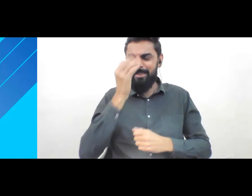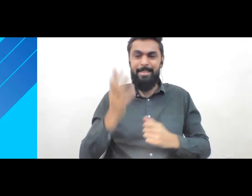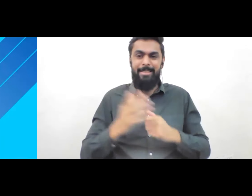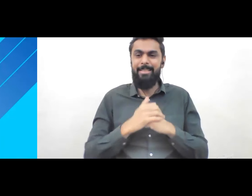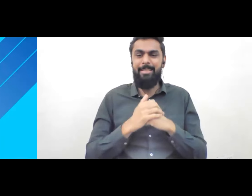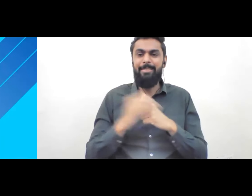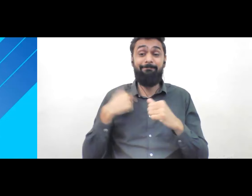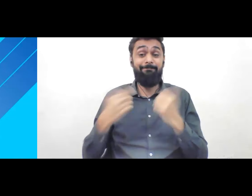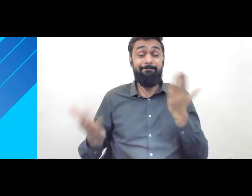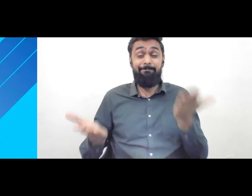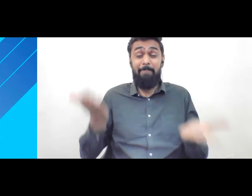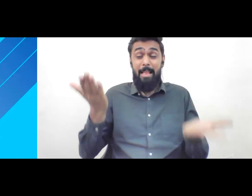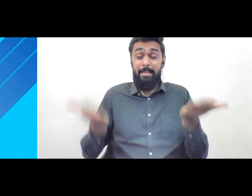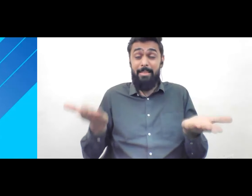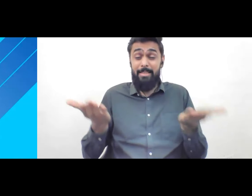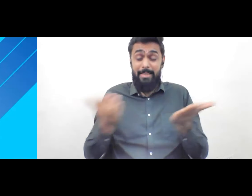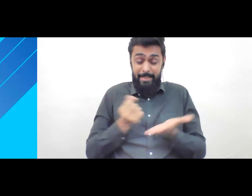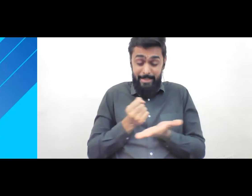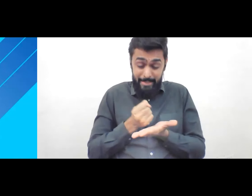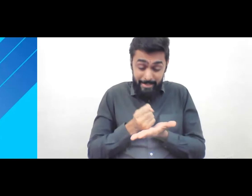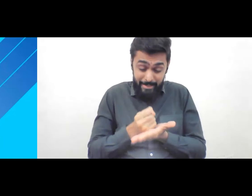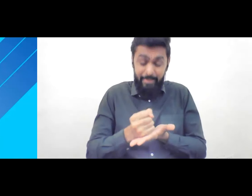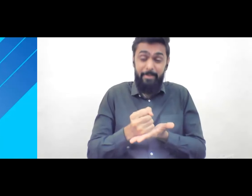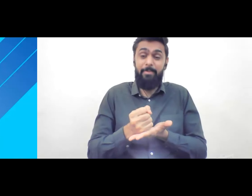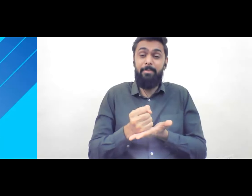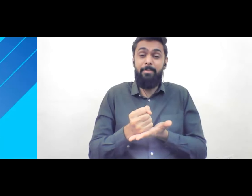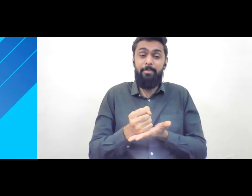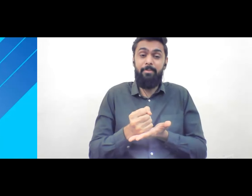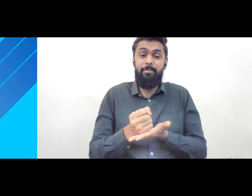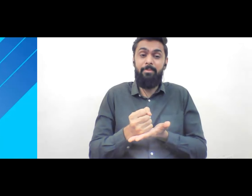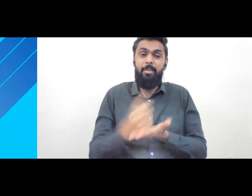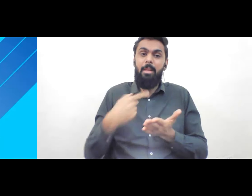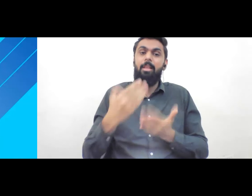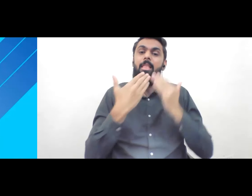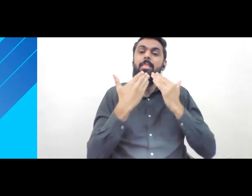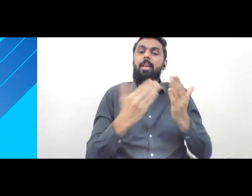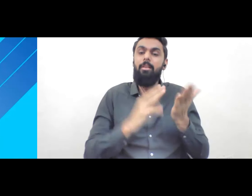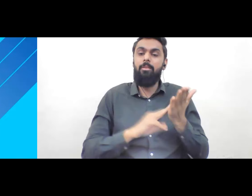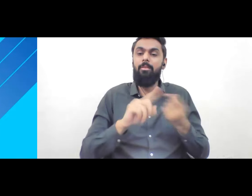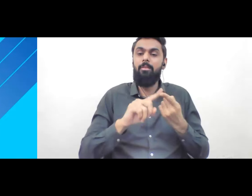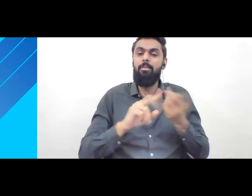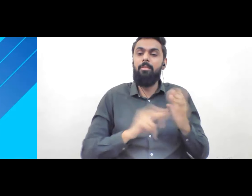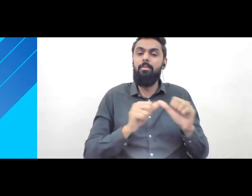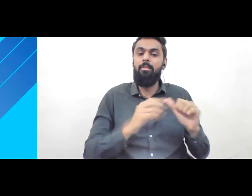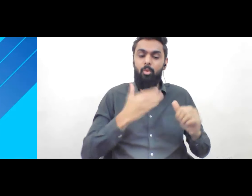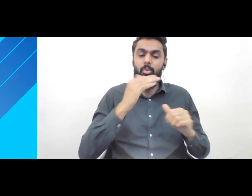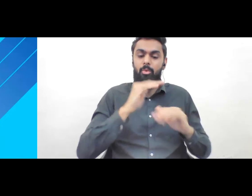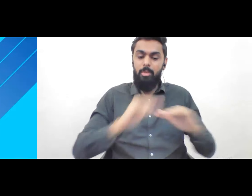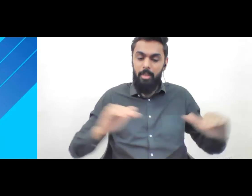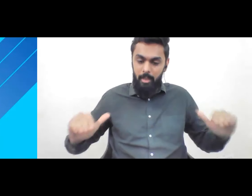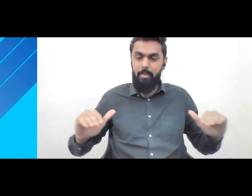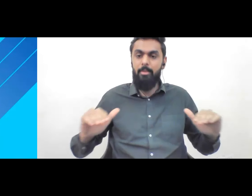have to strike, but we need to definitely, thanks Meena, let our kids and our students know